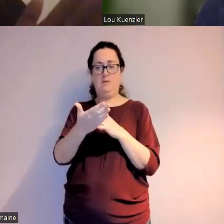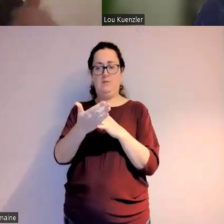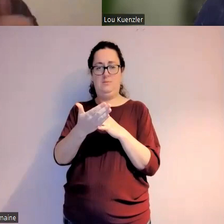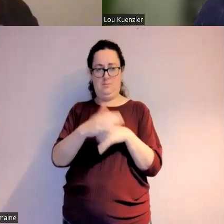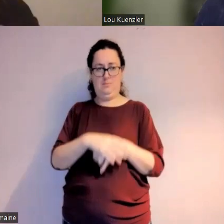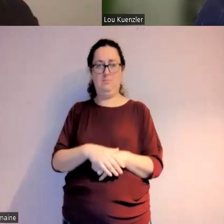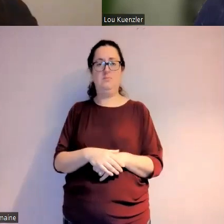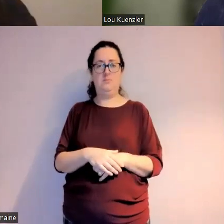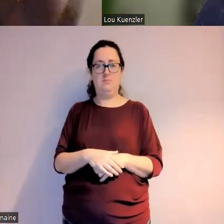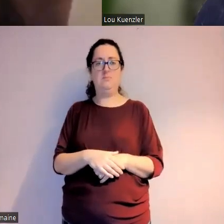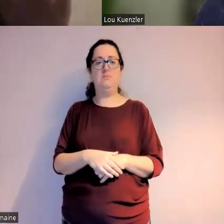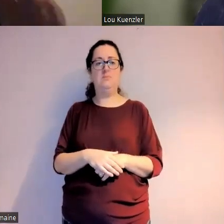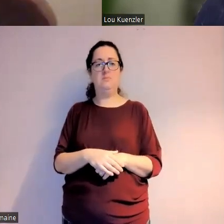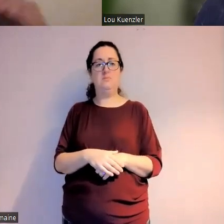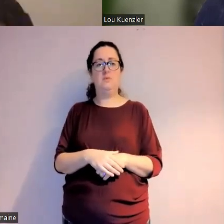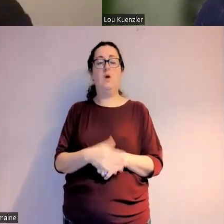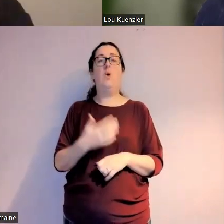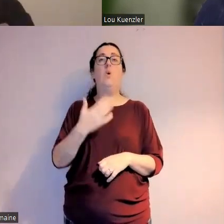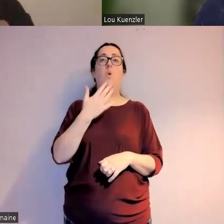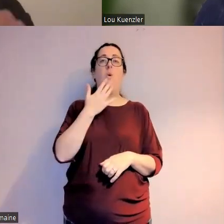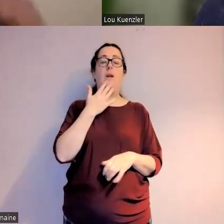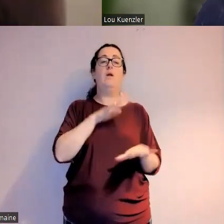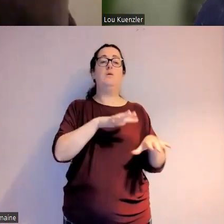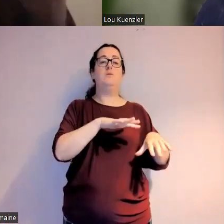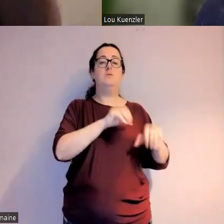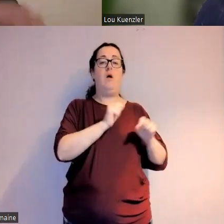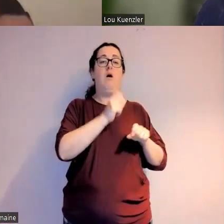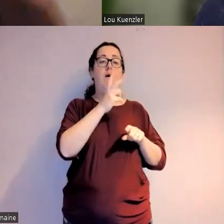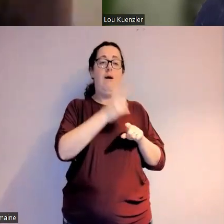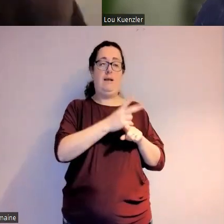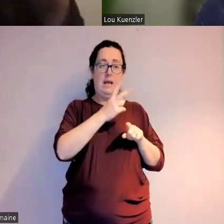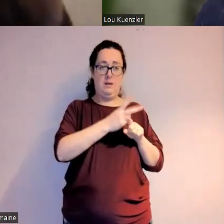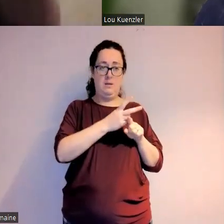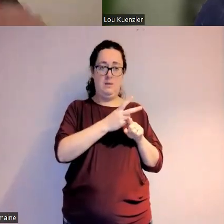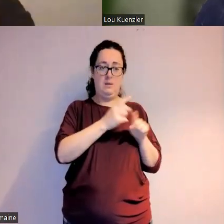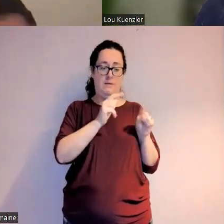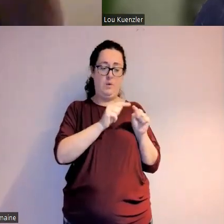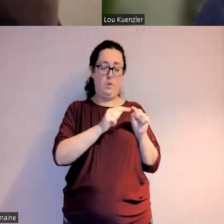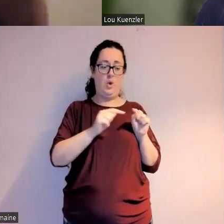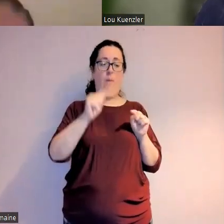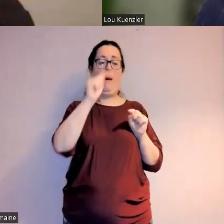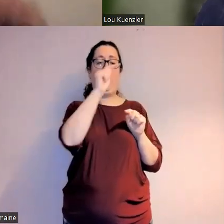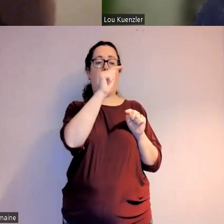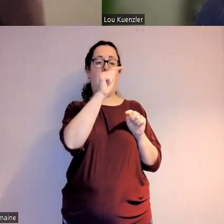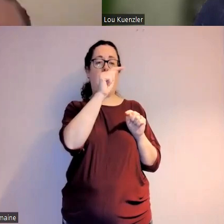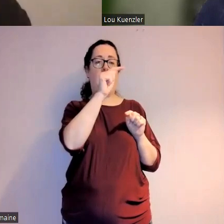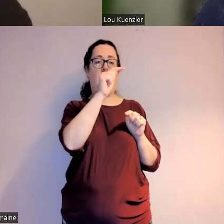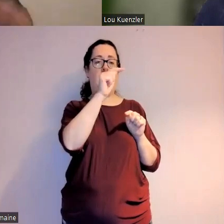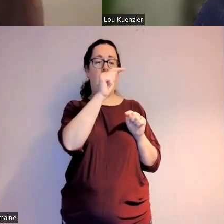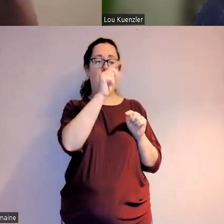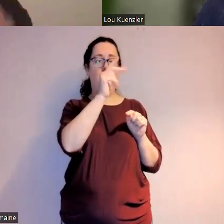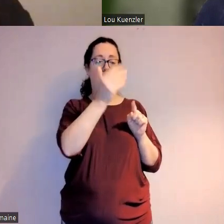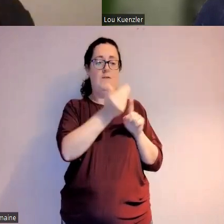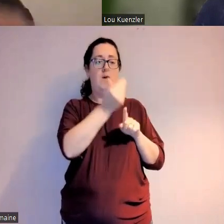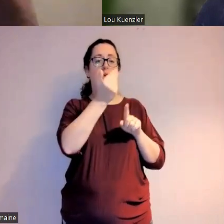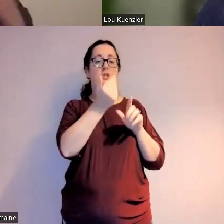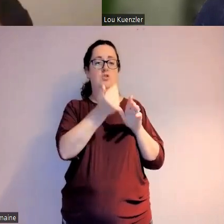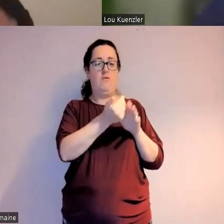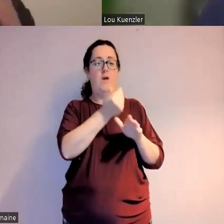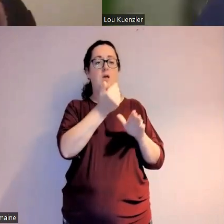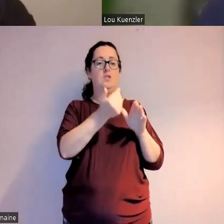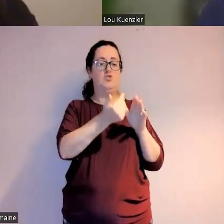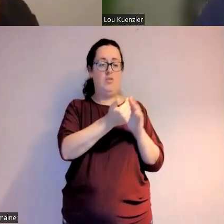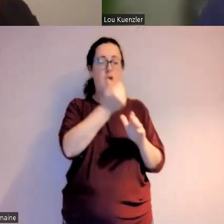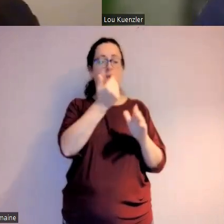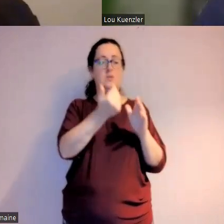initially. And so every time I start again, I sort of go back a bit and then keep revising, and then sort of,